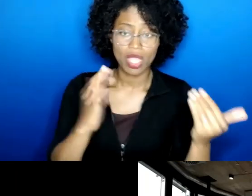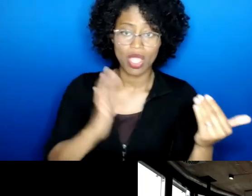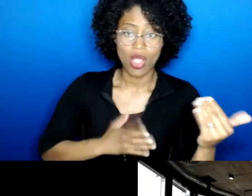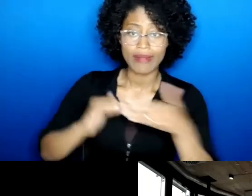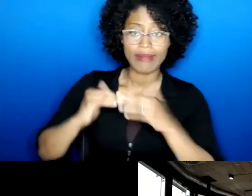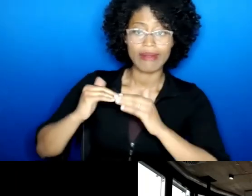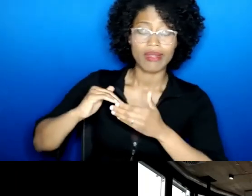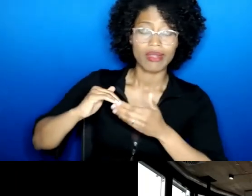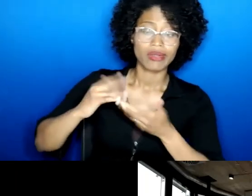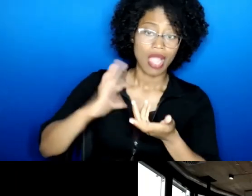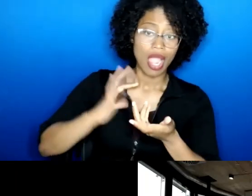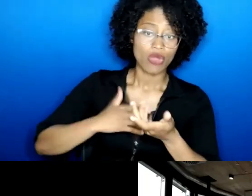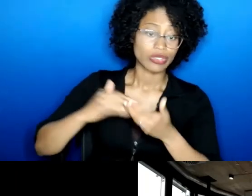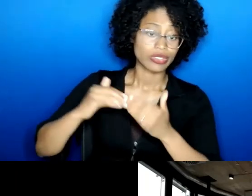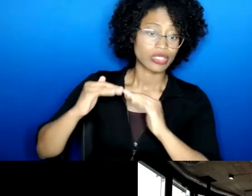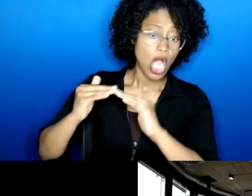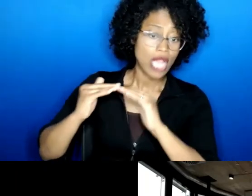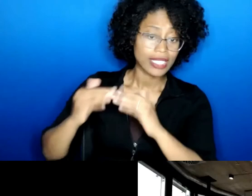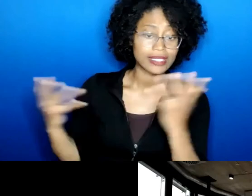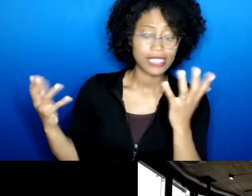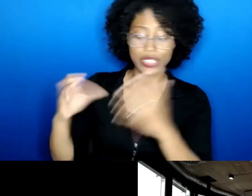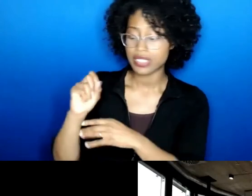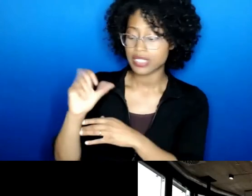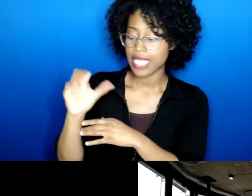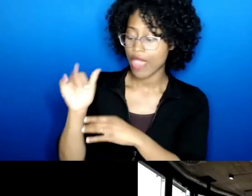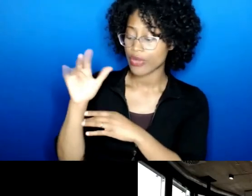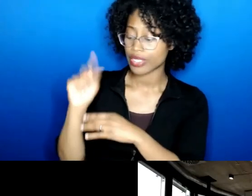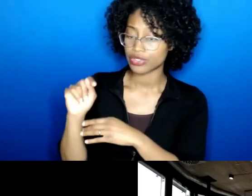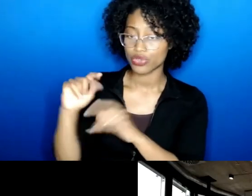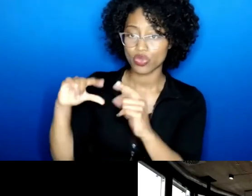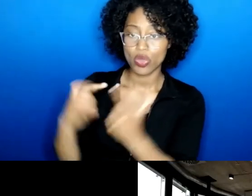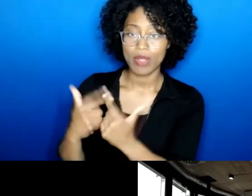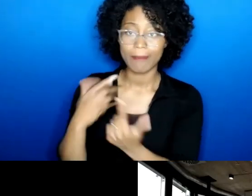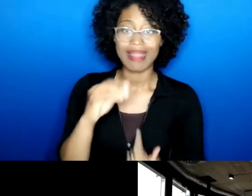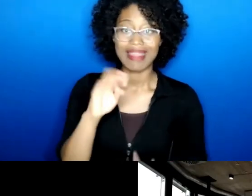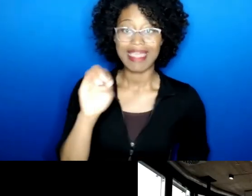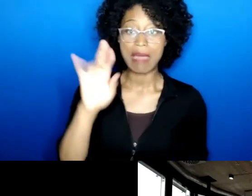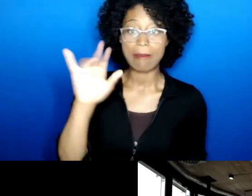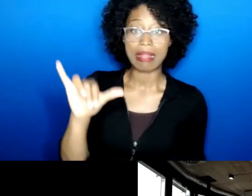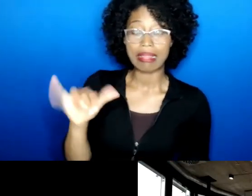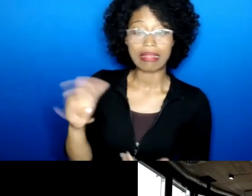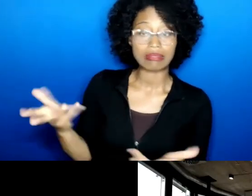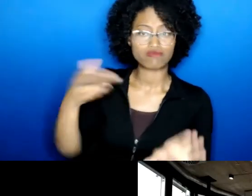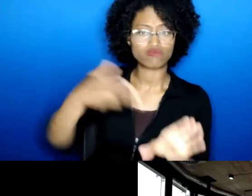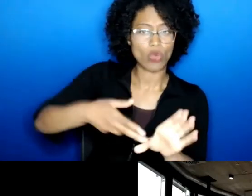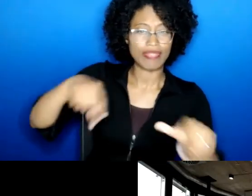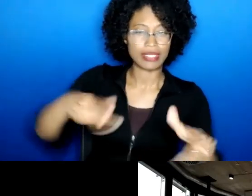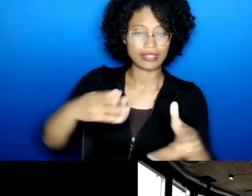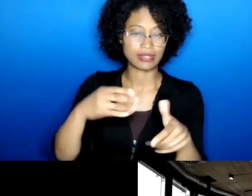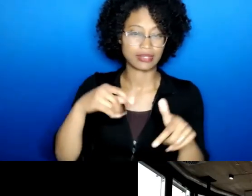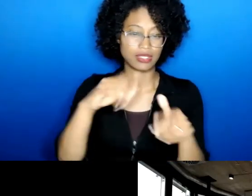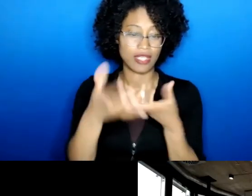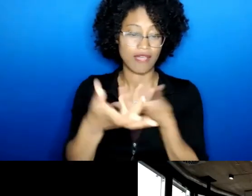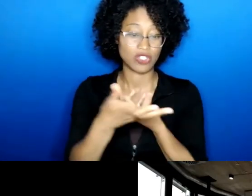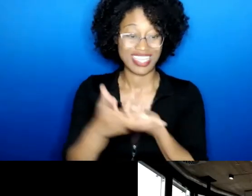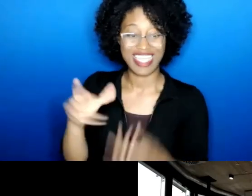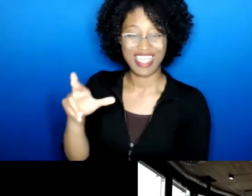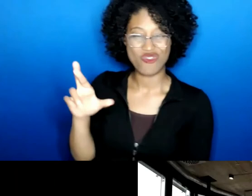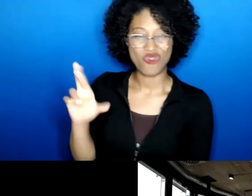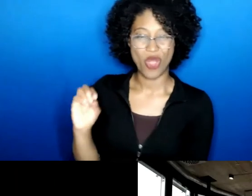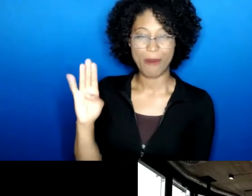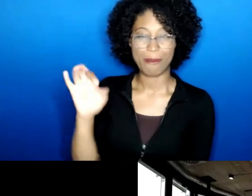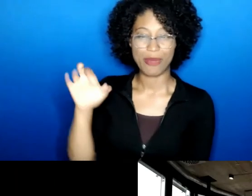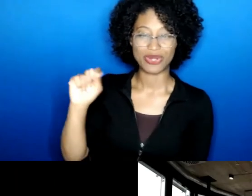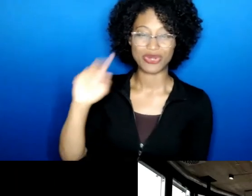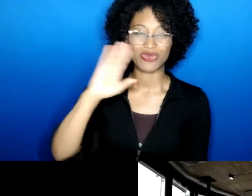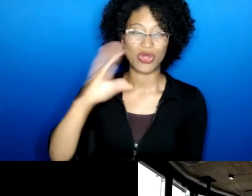Emily too are available to be part of this conversation. And then Robert's gonna close us out with words